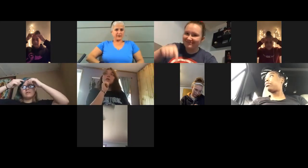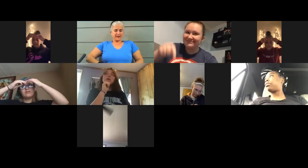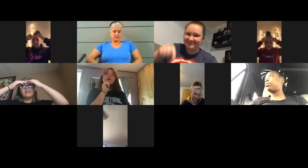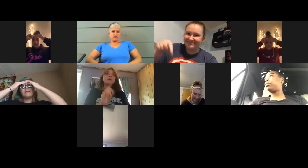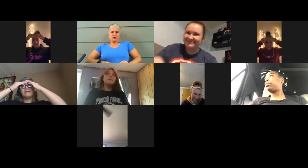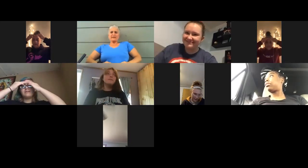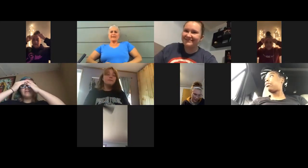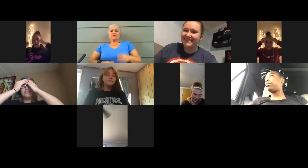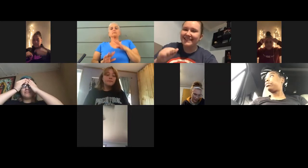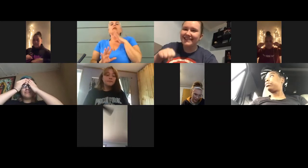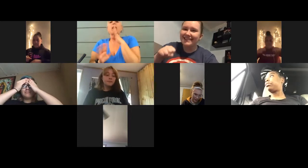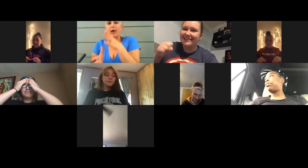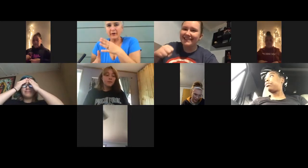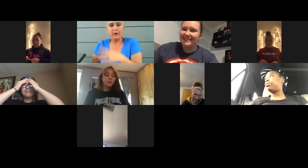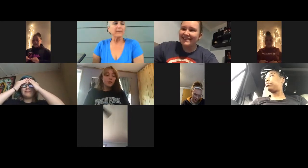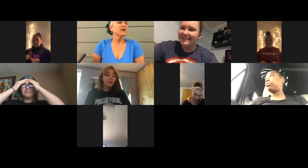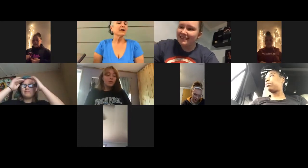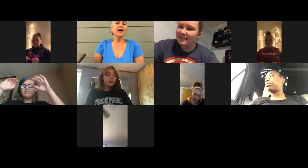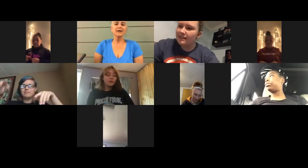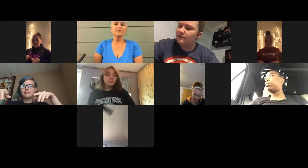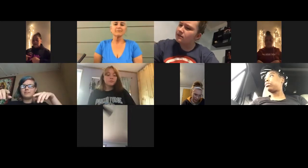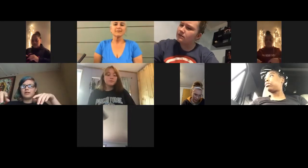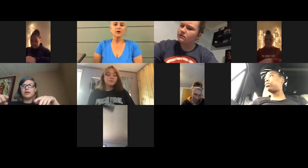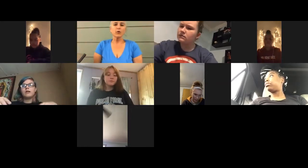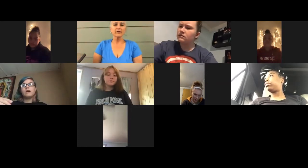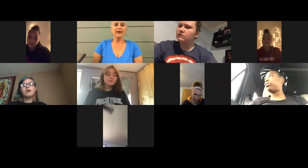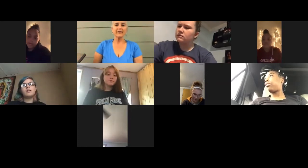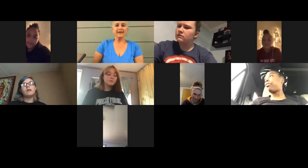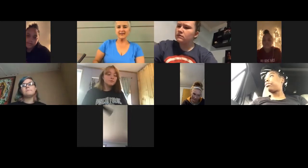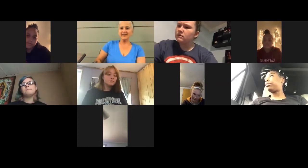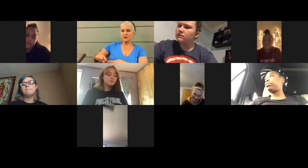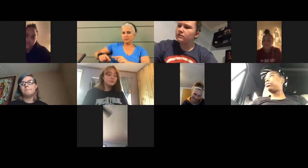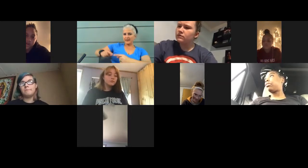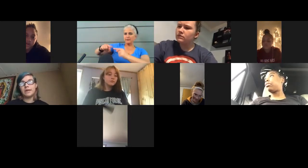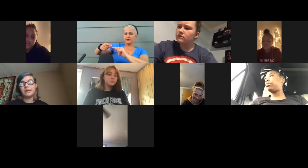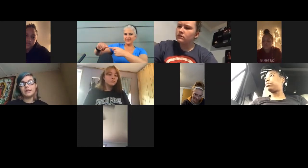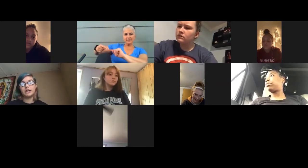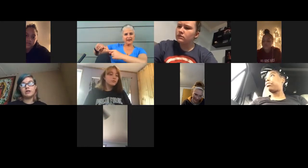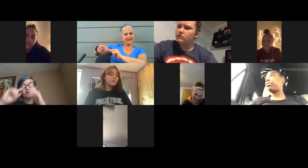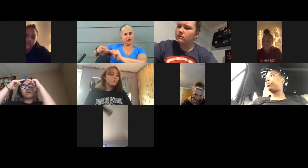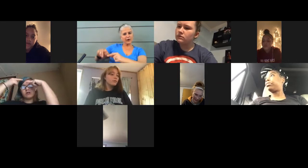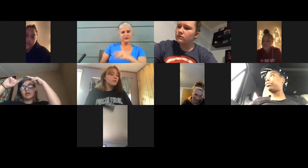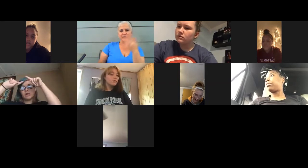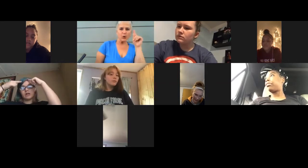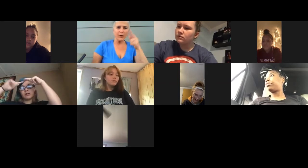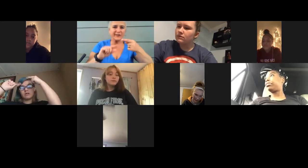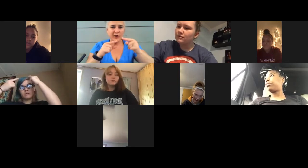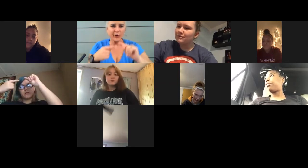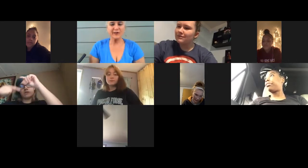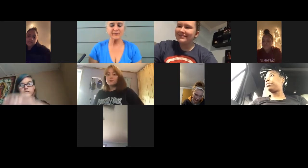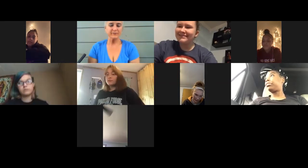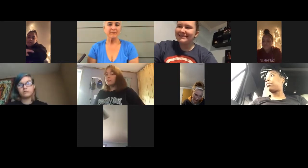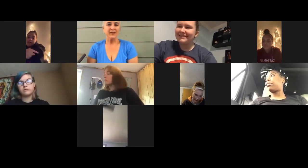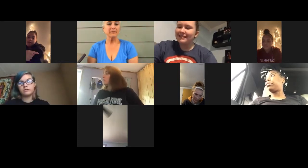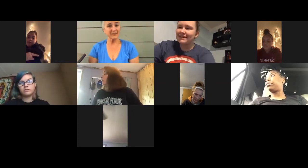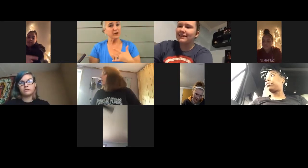Stomach ache, you can't say stomach ache, like, I'm gonna throw it up. Like knee, you could like put like my knee hurts, you know, where does it